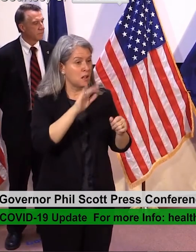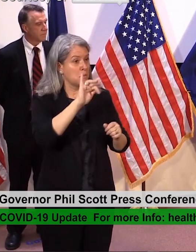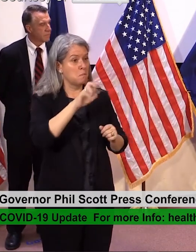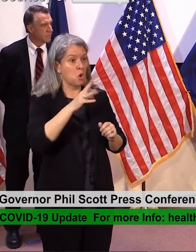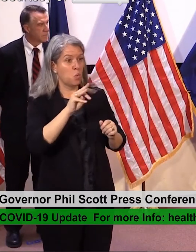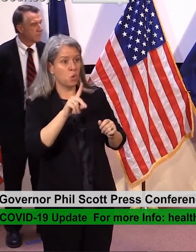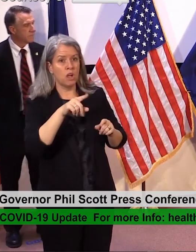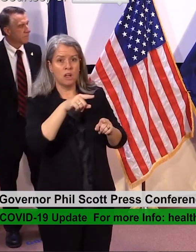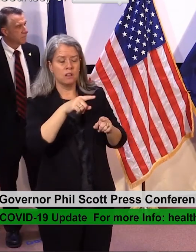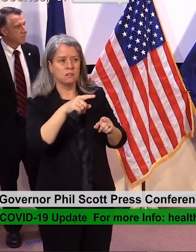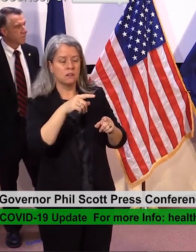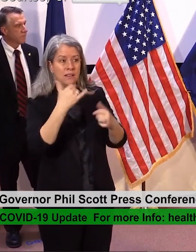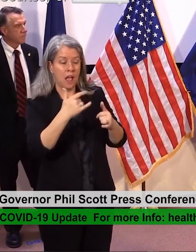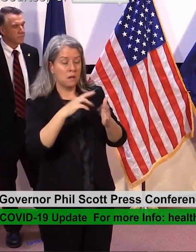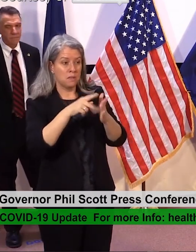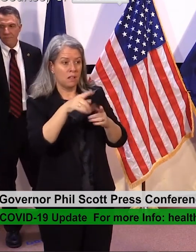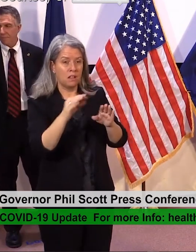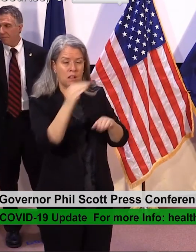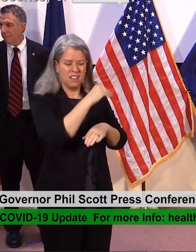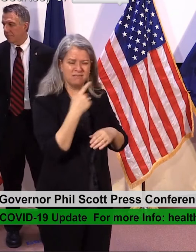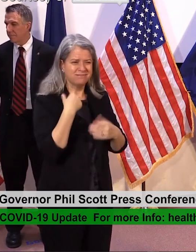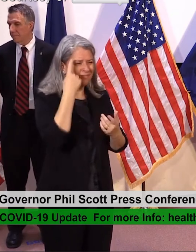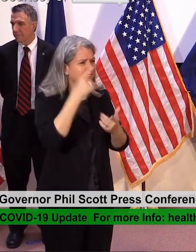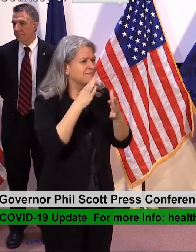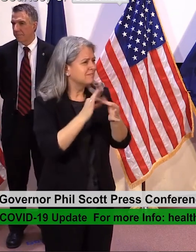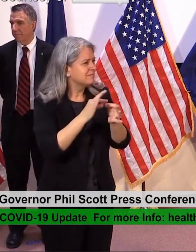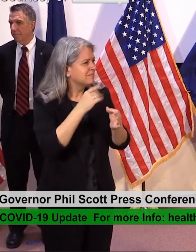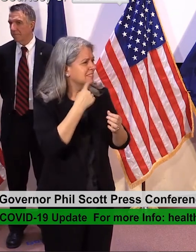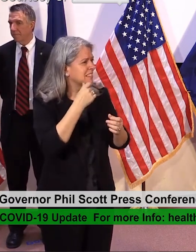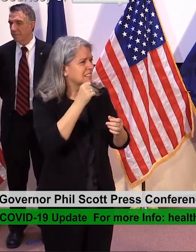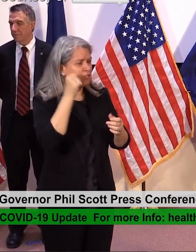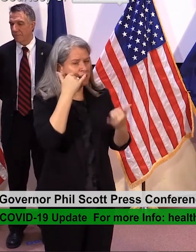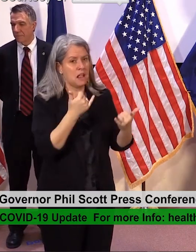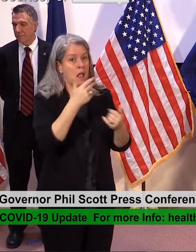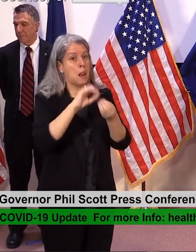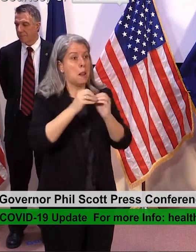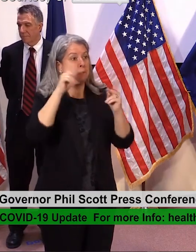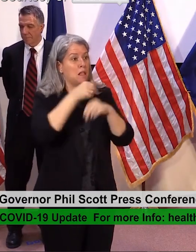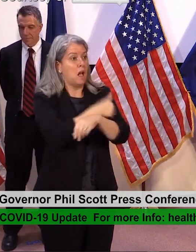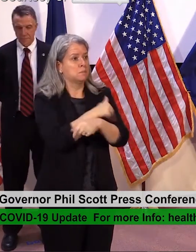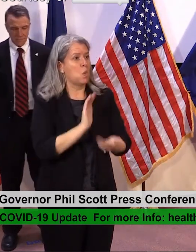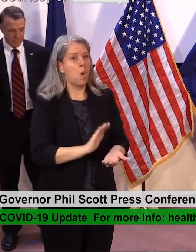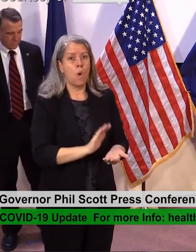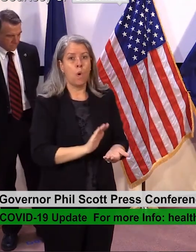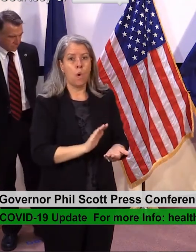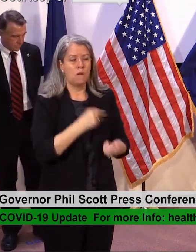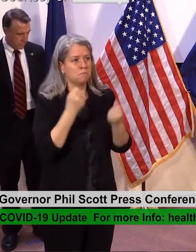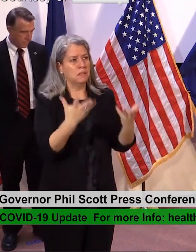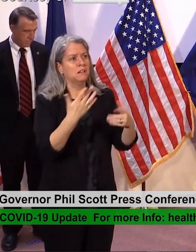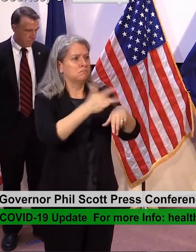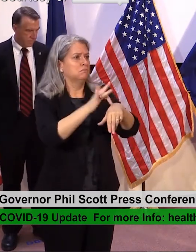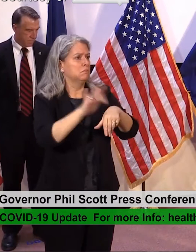Do some of these senior care facilities now threaten that? We understood yesterday that hospital census is very low, and they have a lot